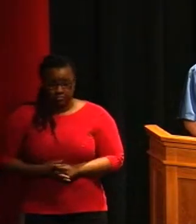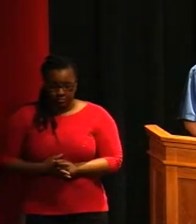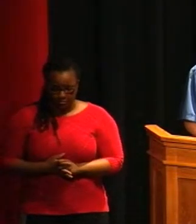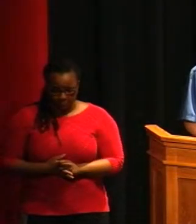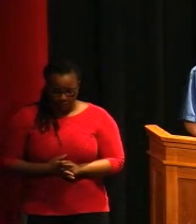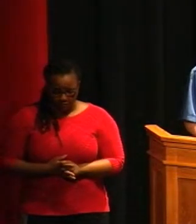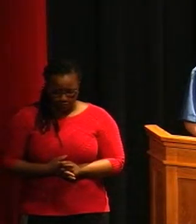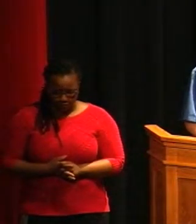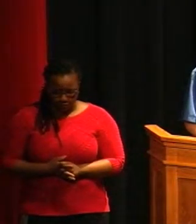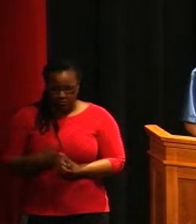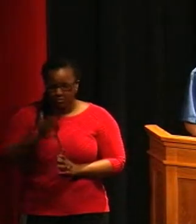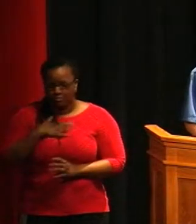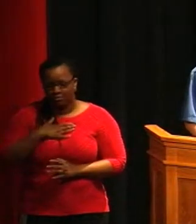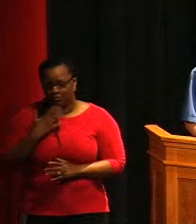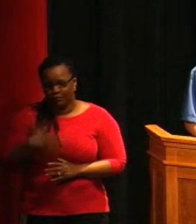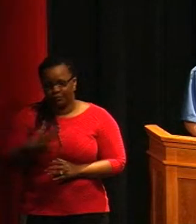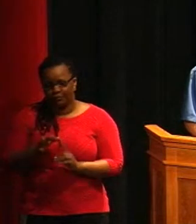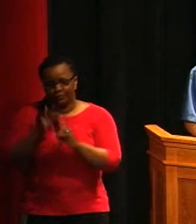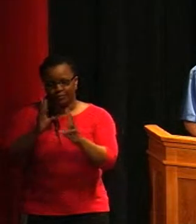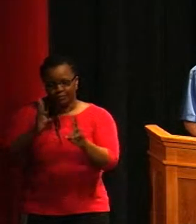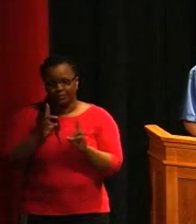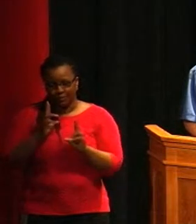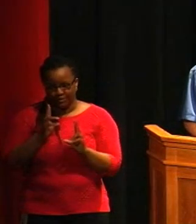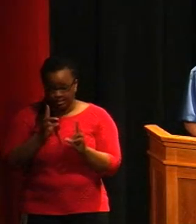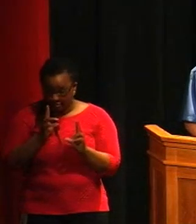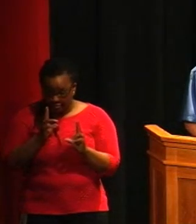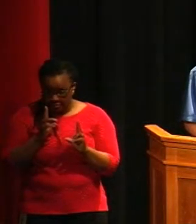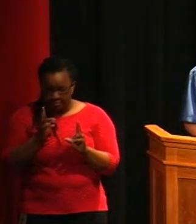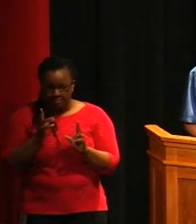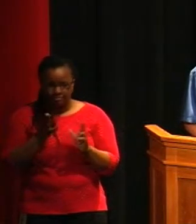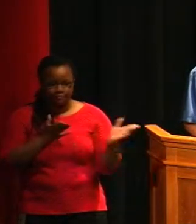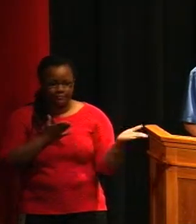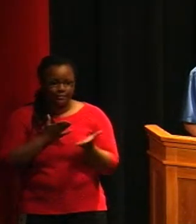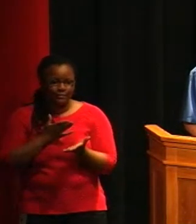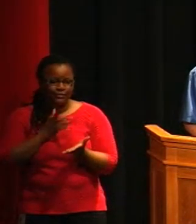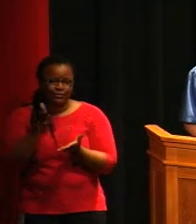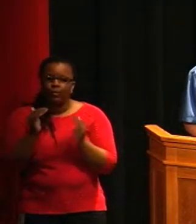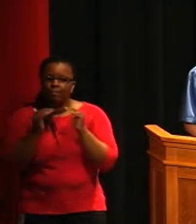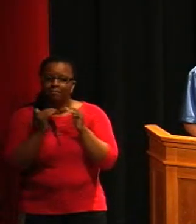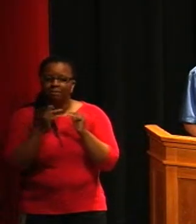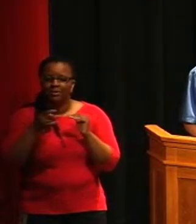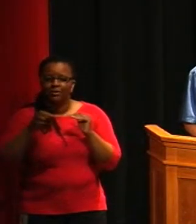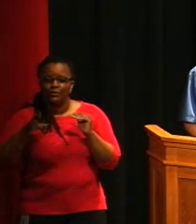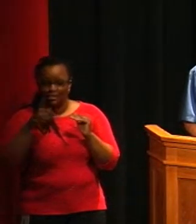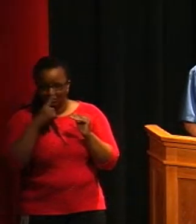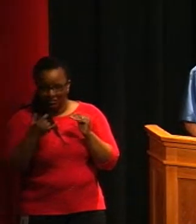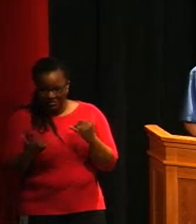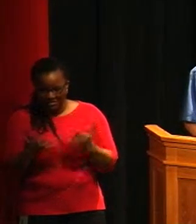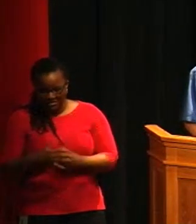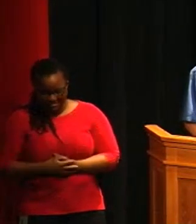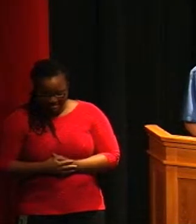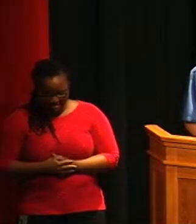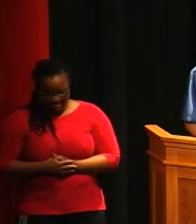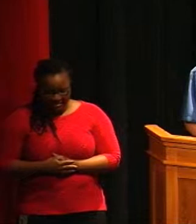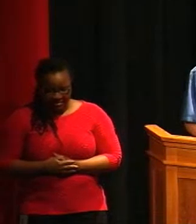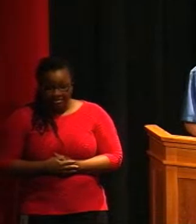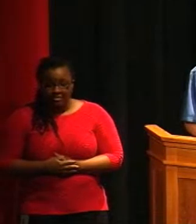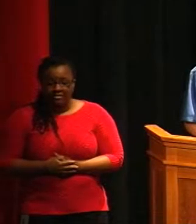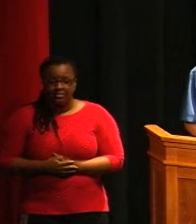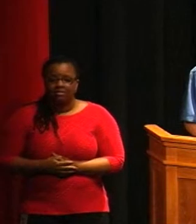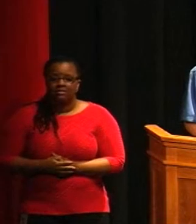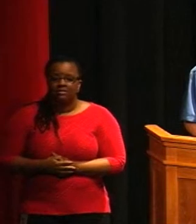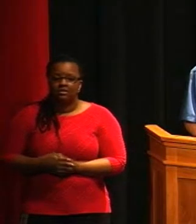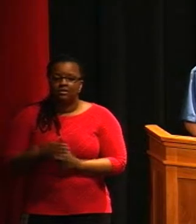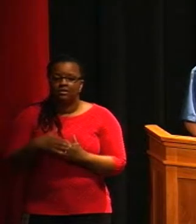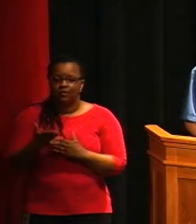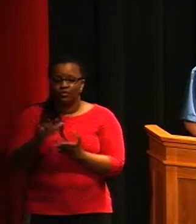I have the very great honor of introducing one of your own peers to you today. When she graduates here in